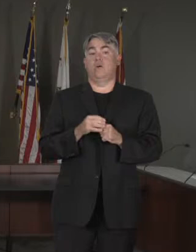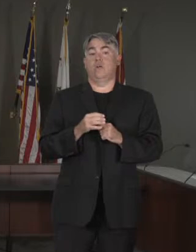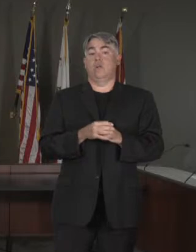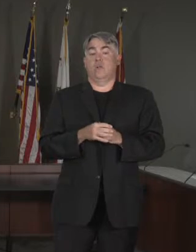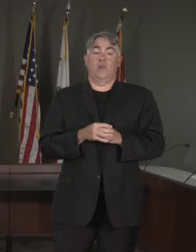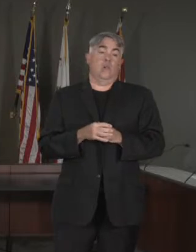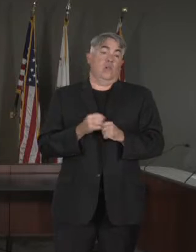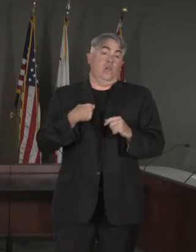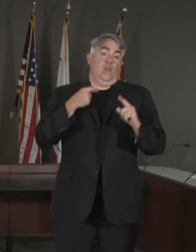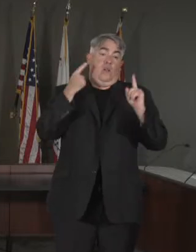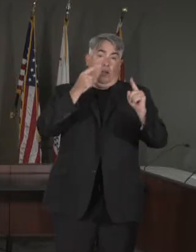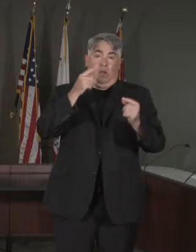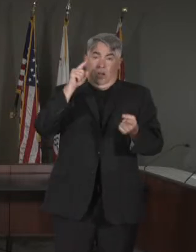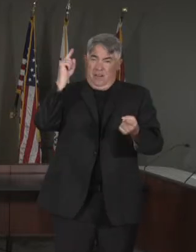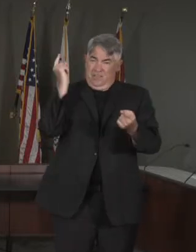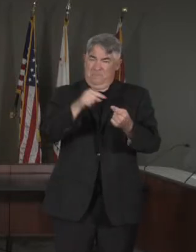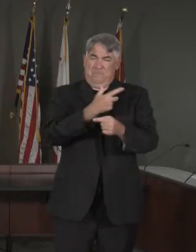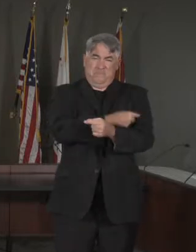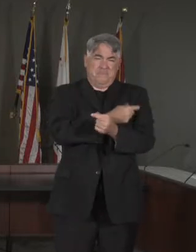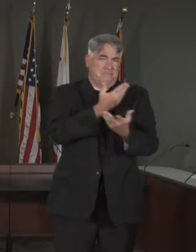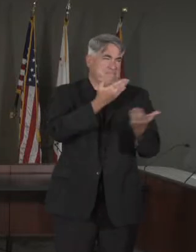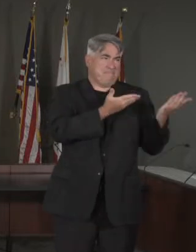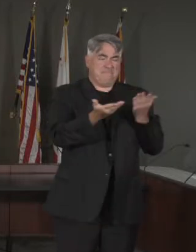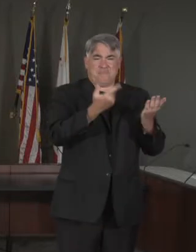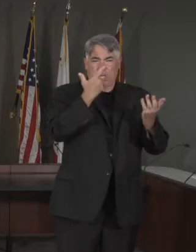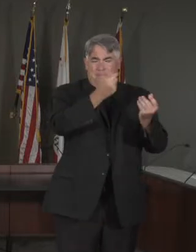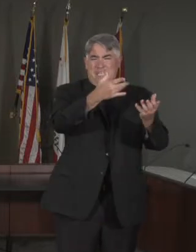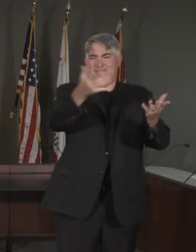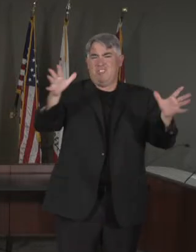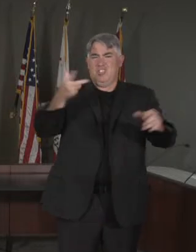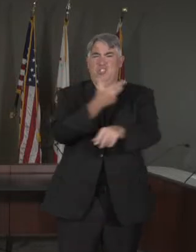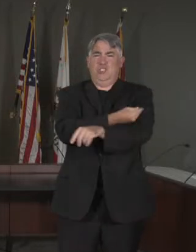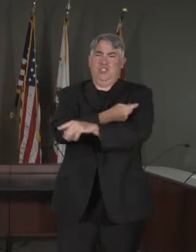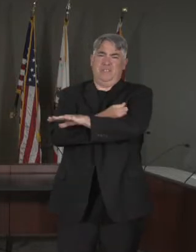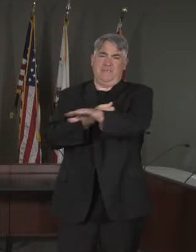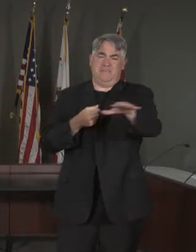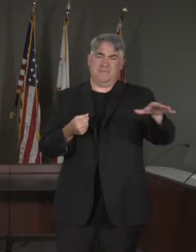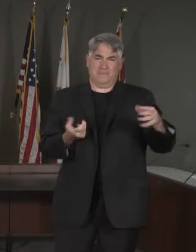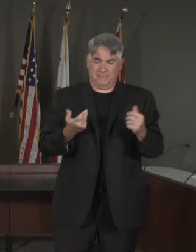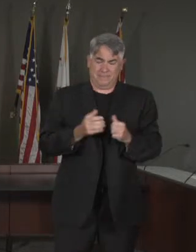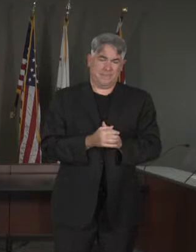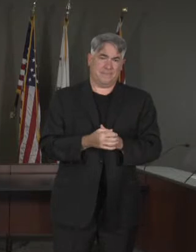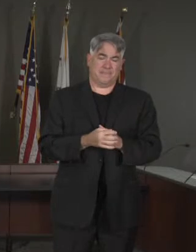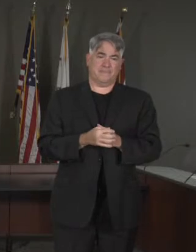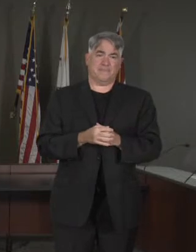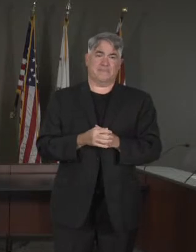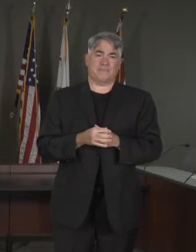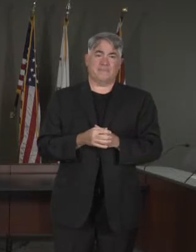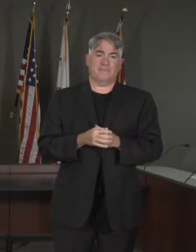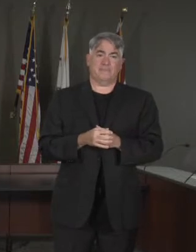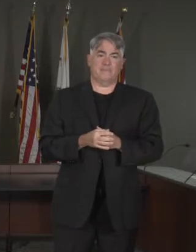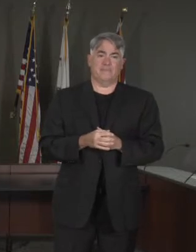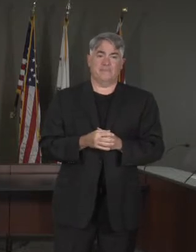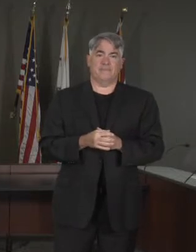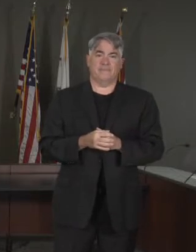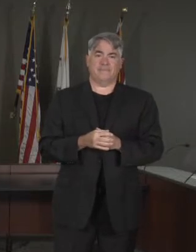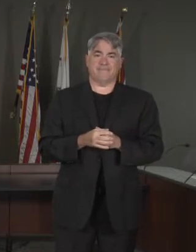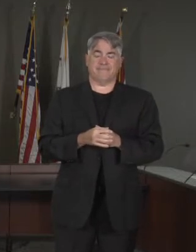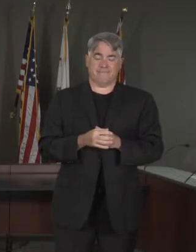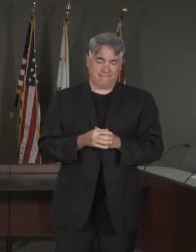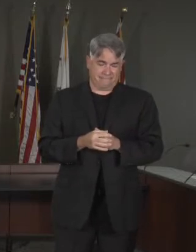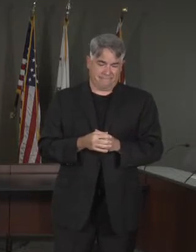addition to all of the places you would normally go to get a vaccine or a flu shot. But we will begin to make changes there.